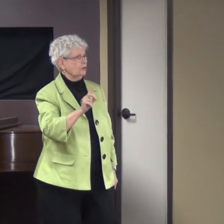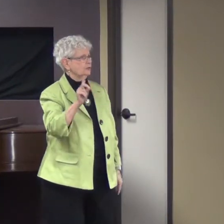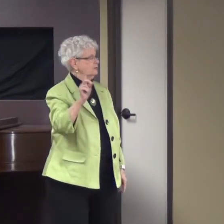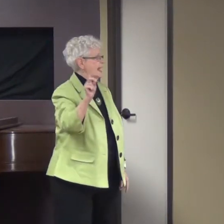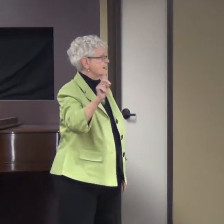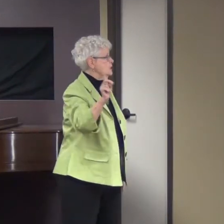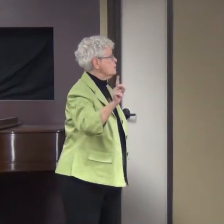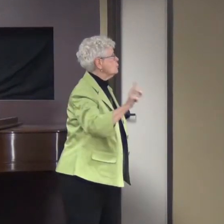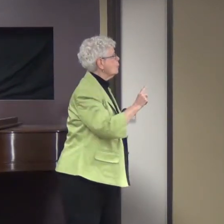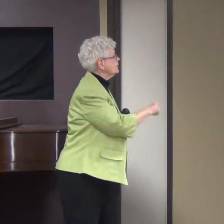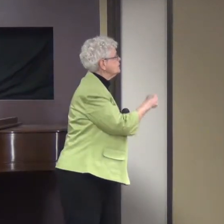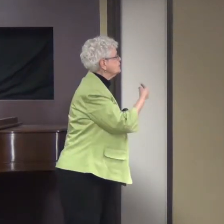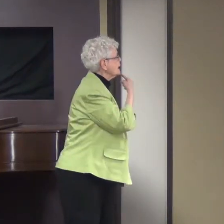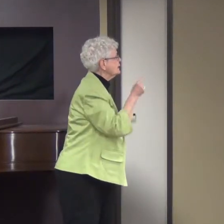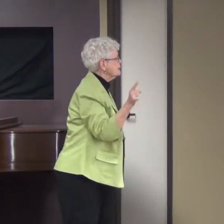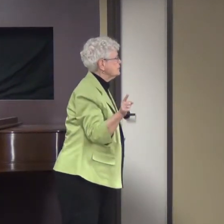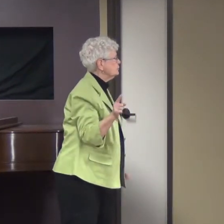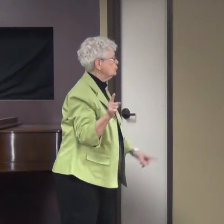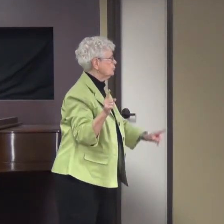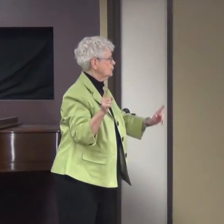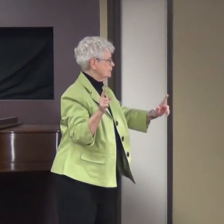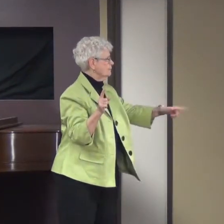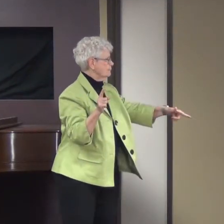So, Daniel, what are you telling them to do?